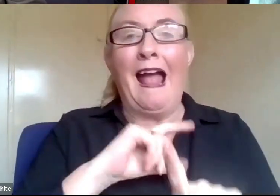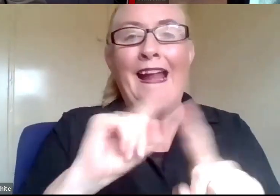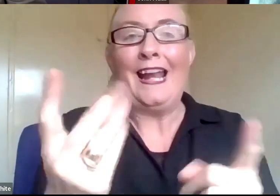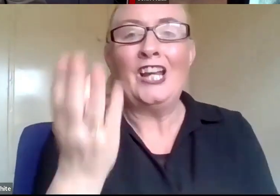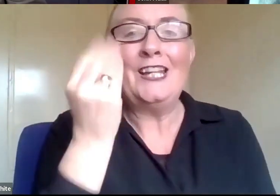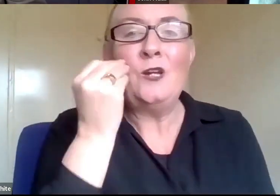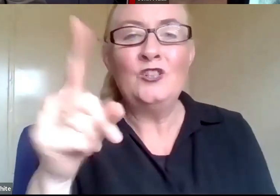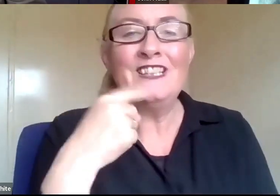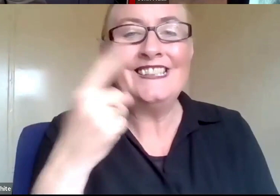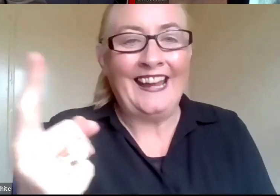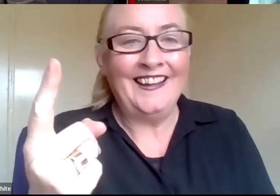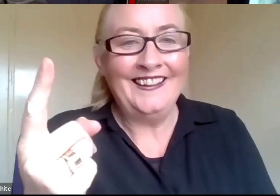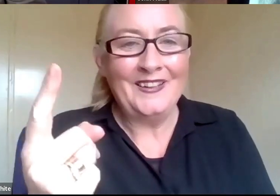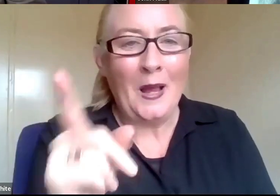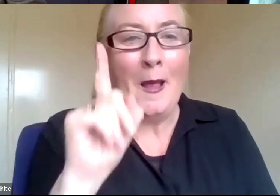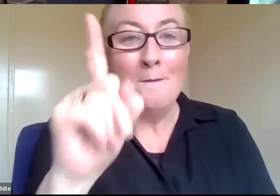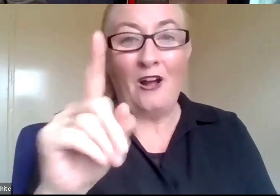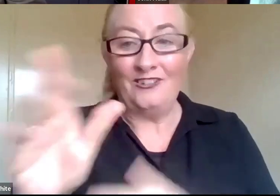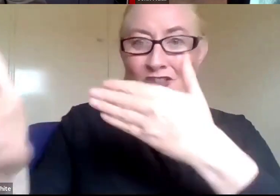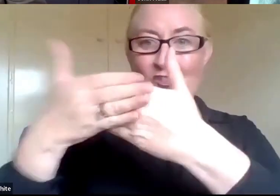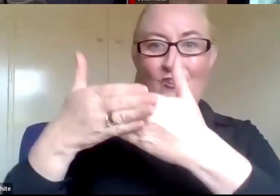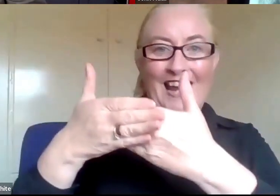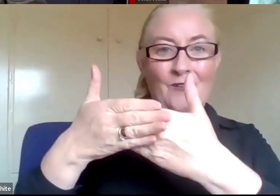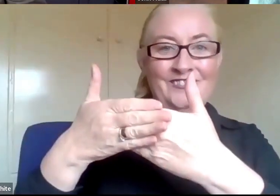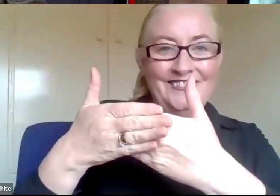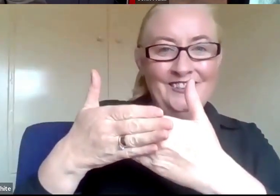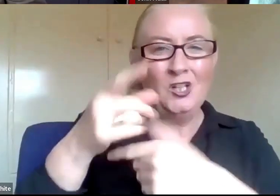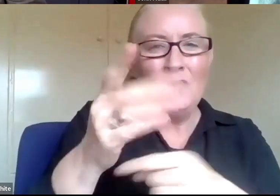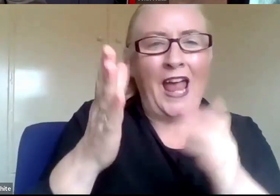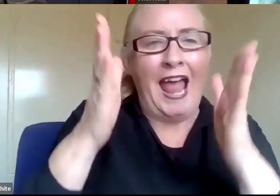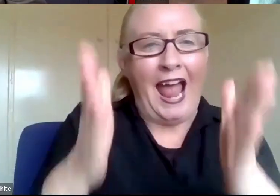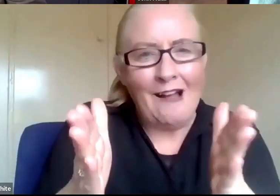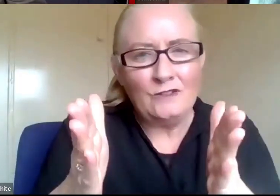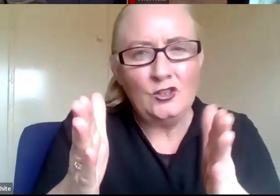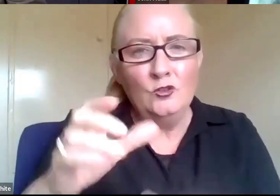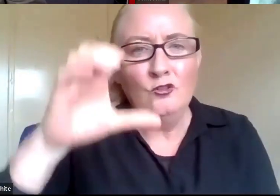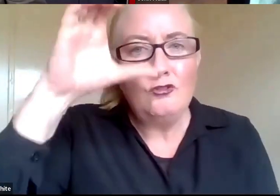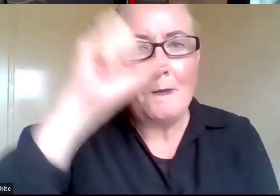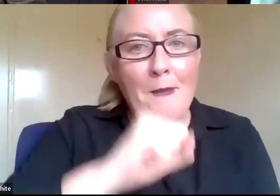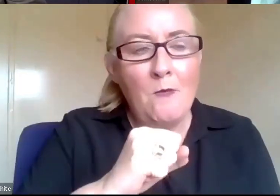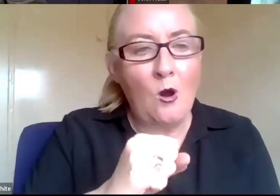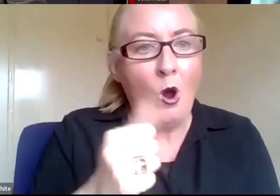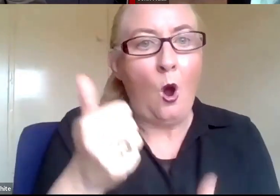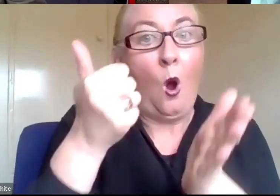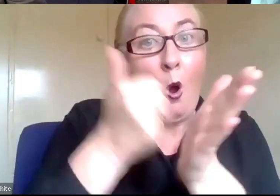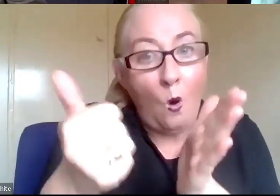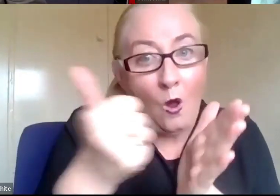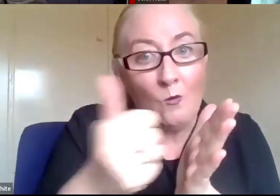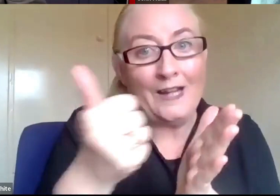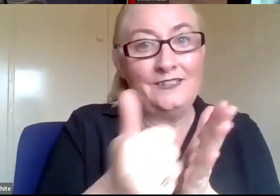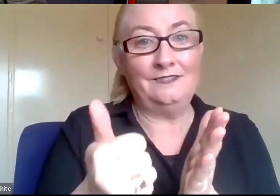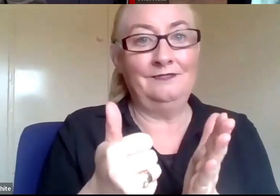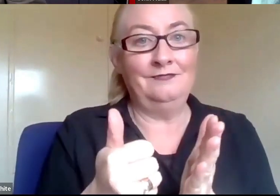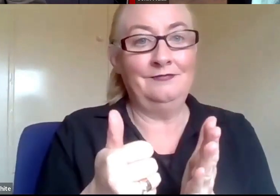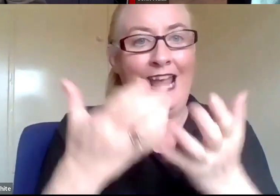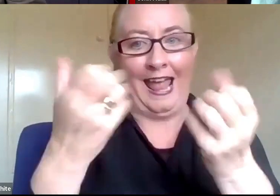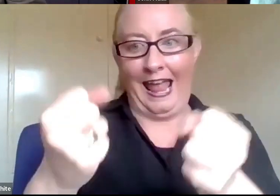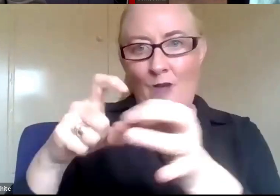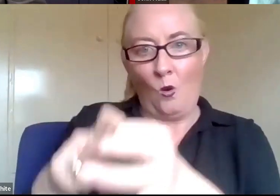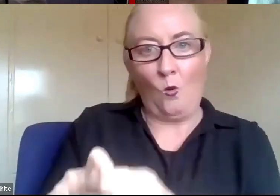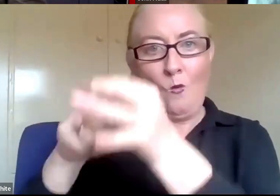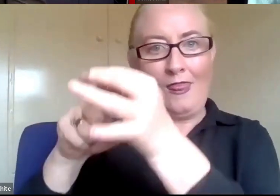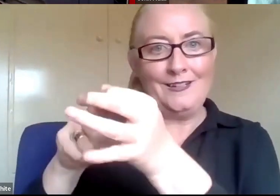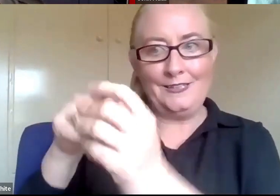me. And you have to remember always that these qualities that I mentioned don't